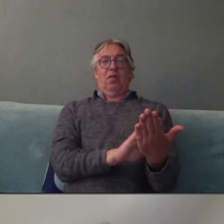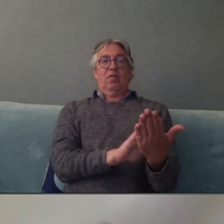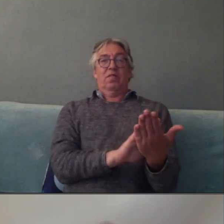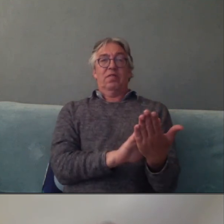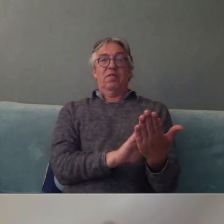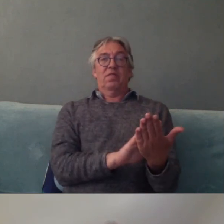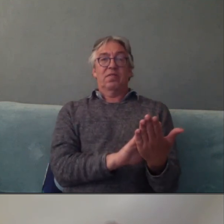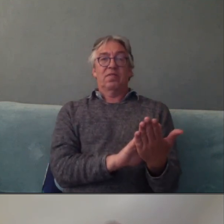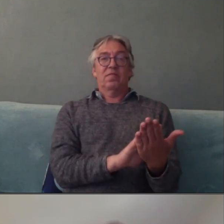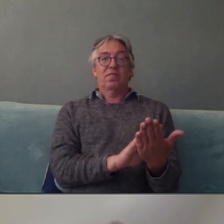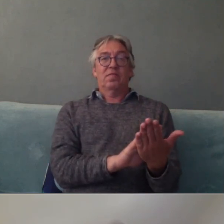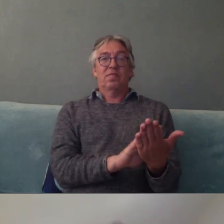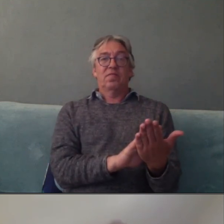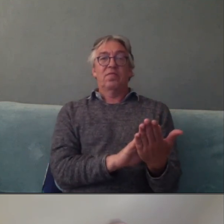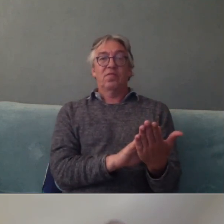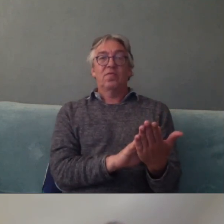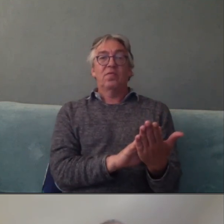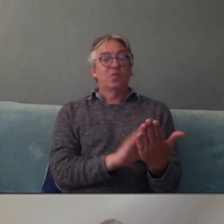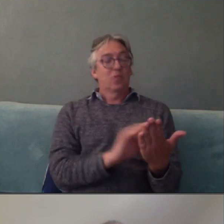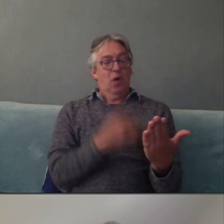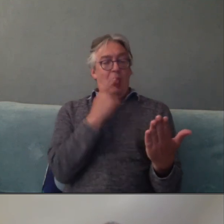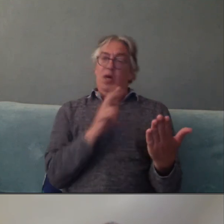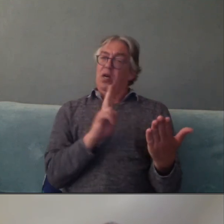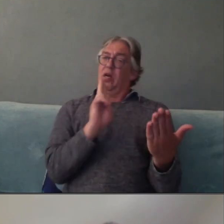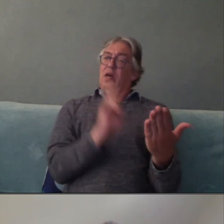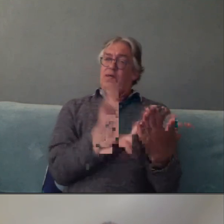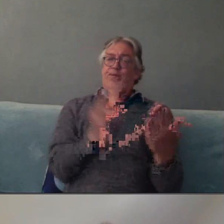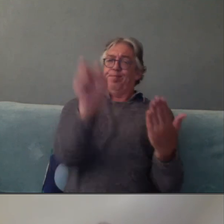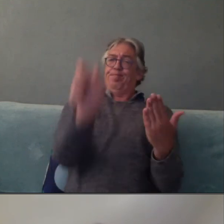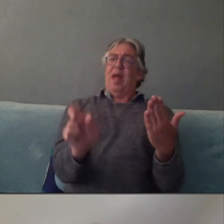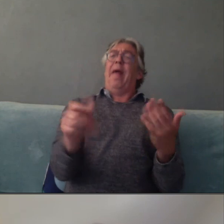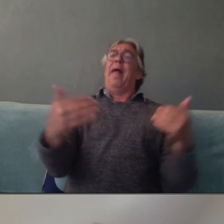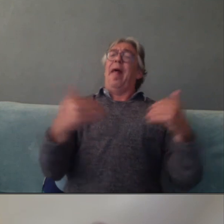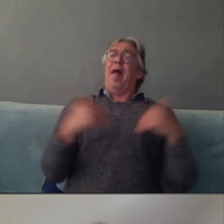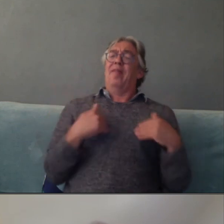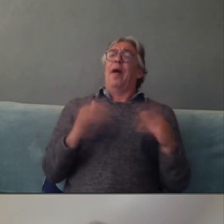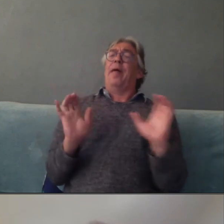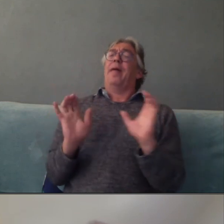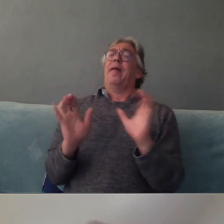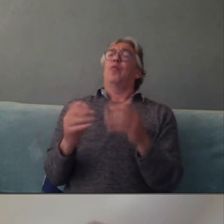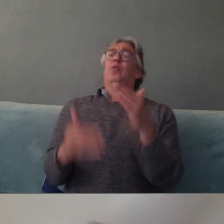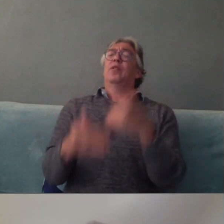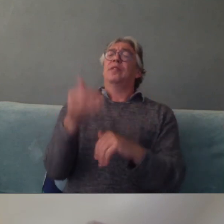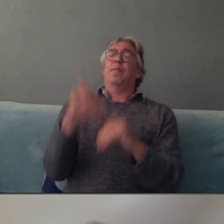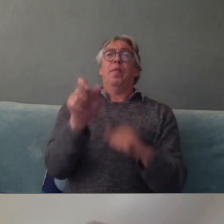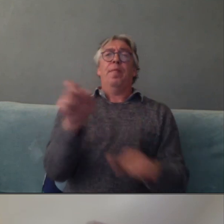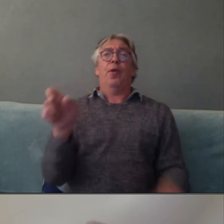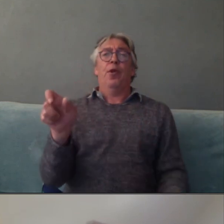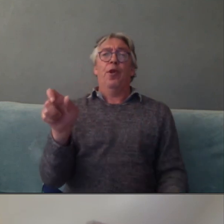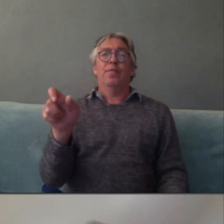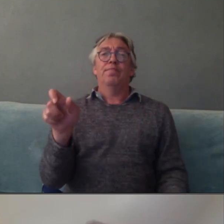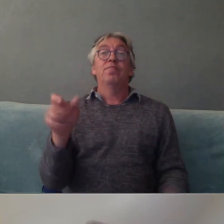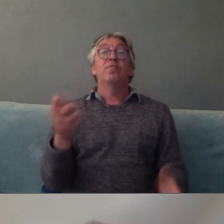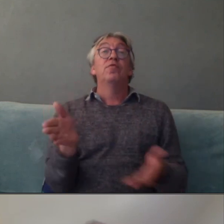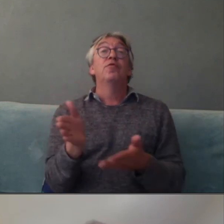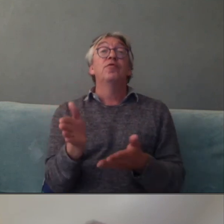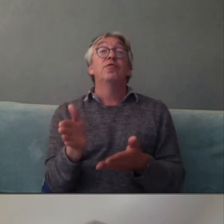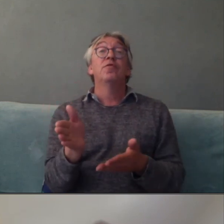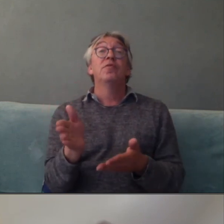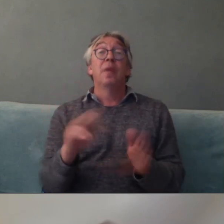of a disabled person, which happens in some member states, then you're going to have huge differences in